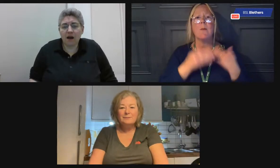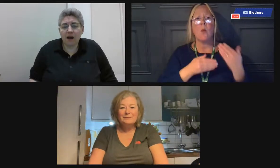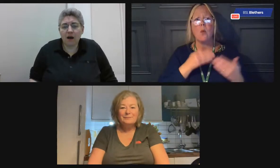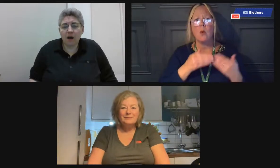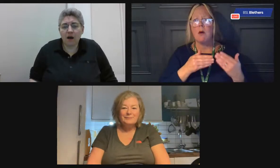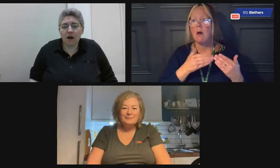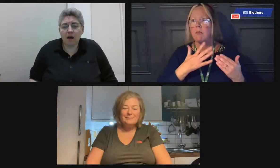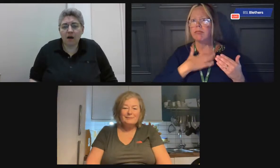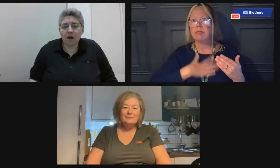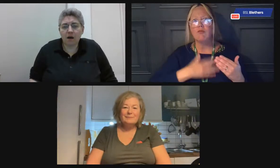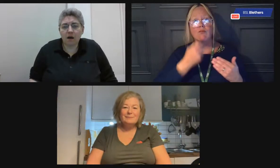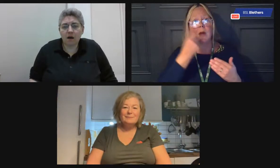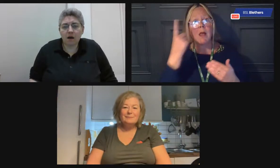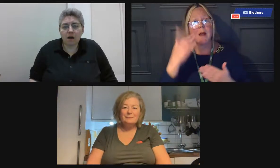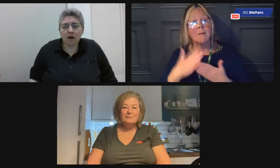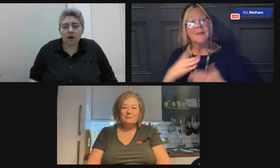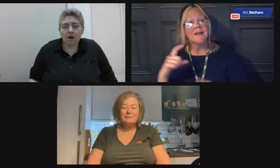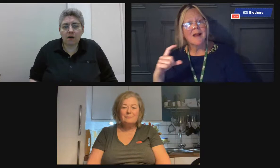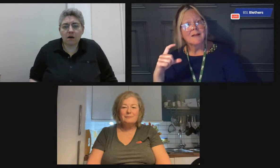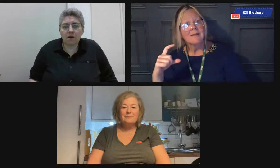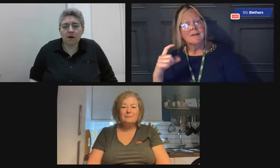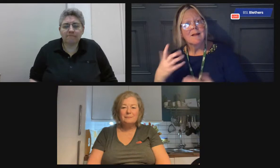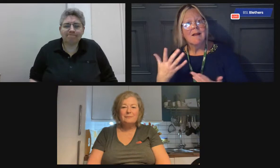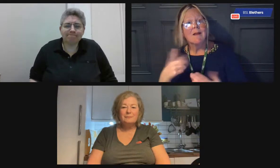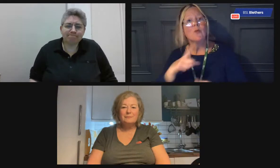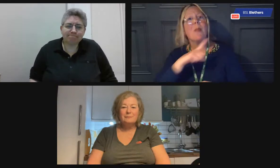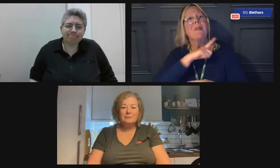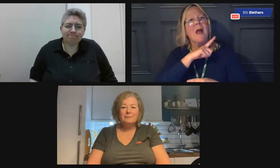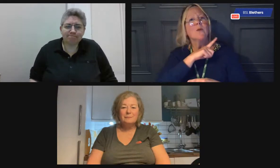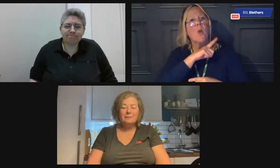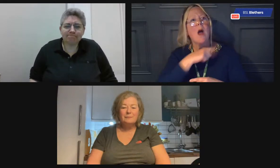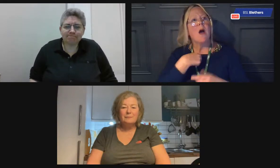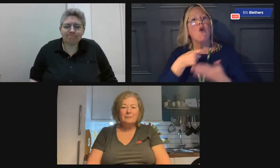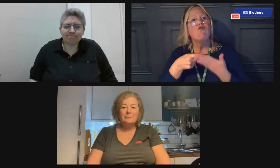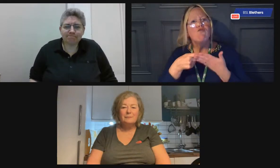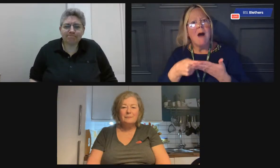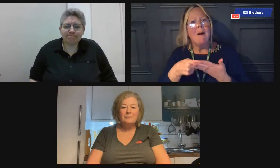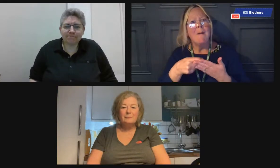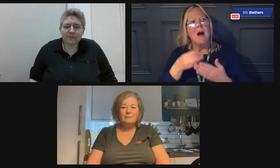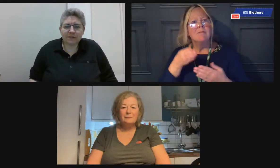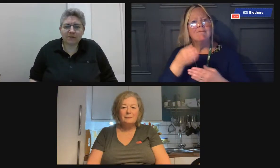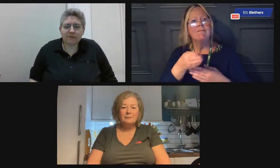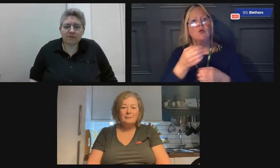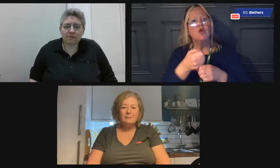menopause. That must be what it is. I've got the menopause. And then they realize actually they've got cancer.